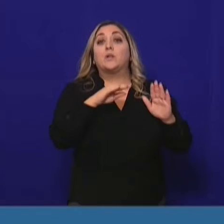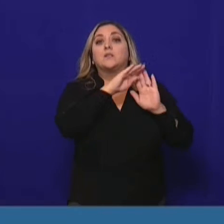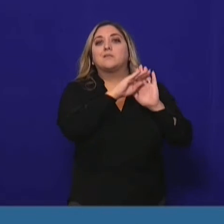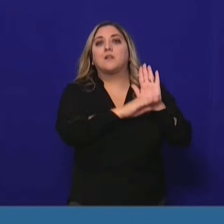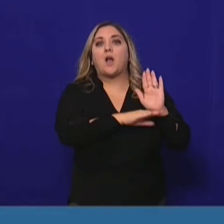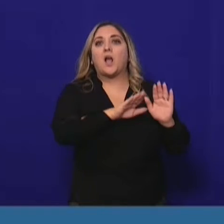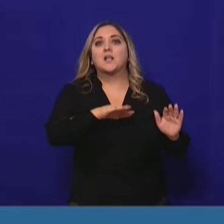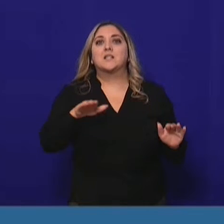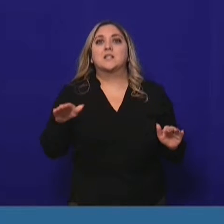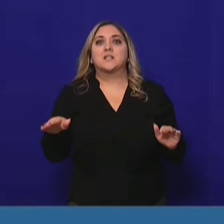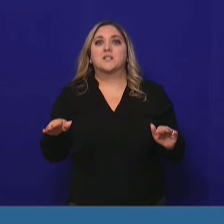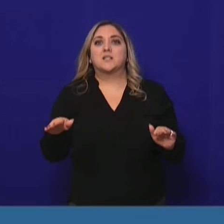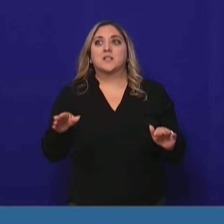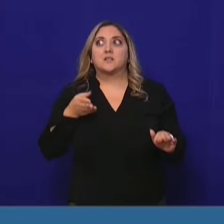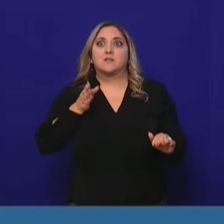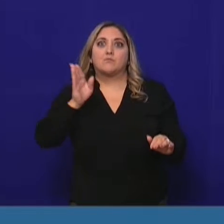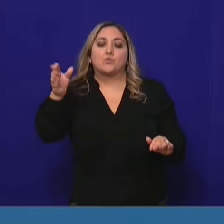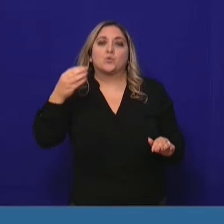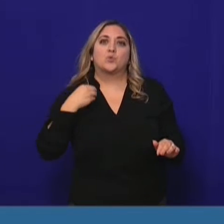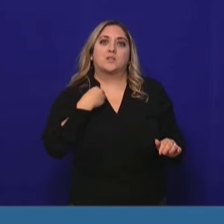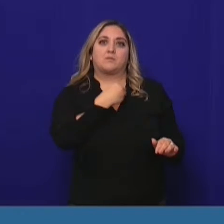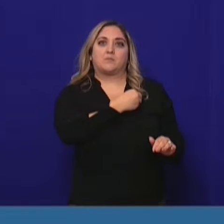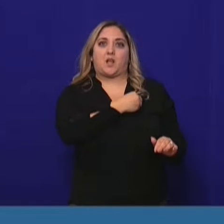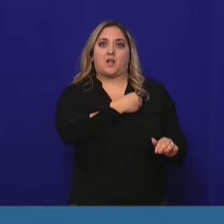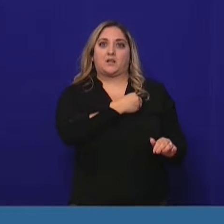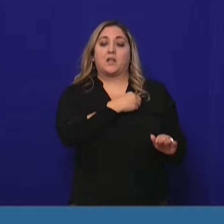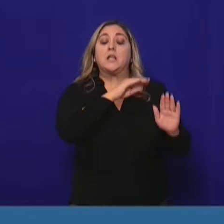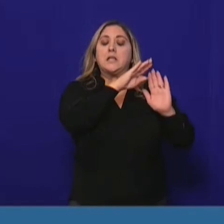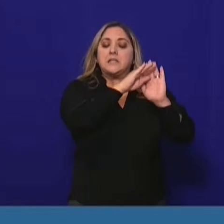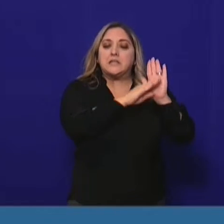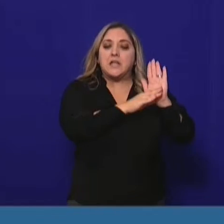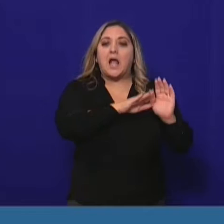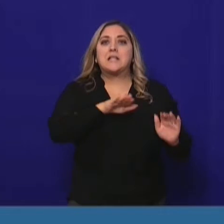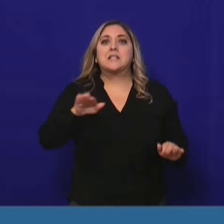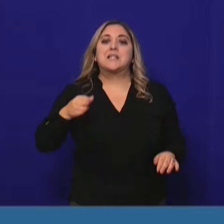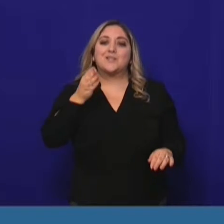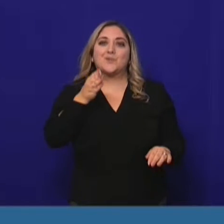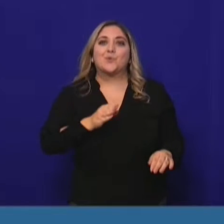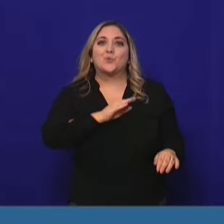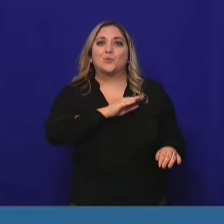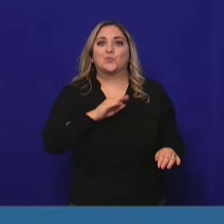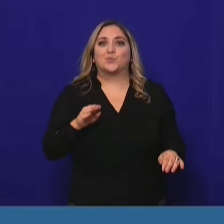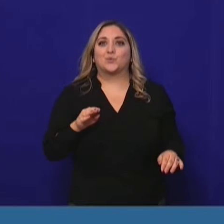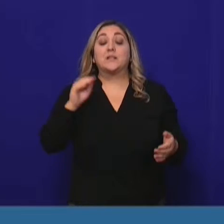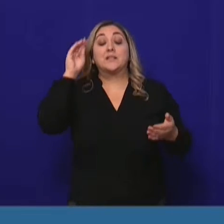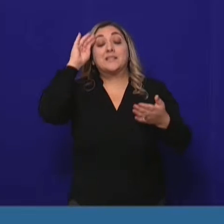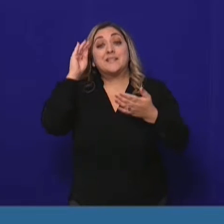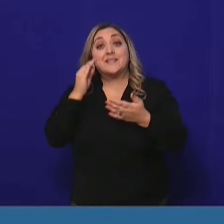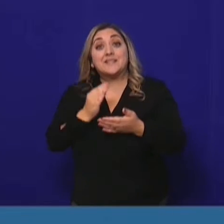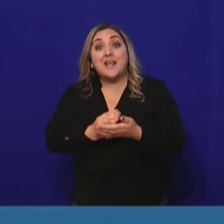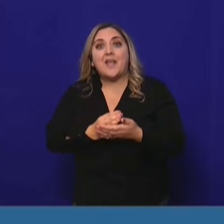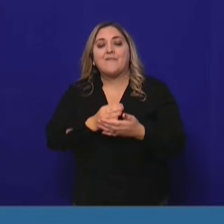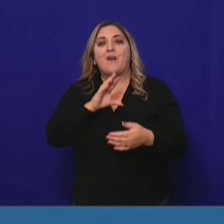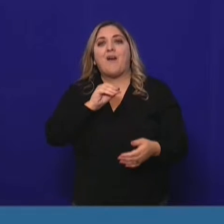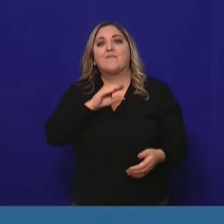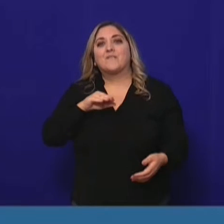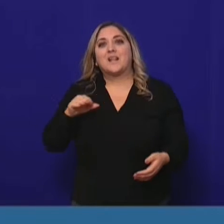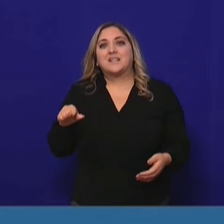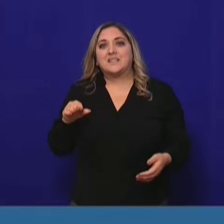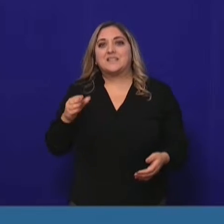ta' nies li jkunu qegħdin jidħlu l-isptar u n-nies li jkunu qegħdin imutu. U allura nkunu qegħdin nipproteġu l dawk